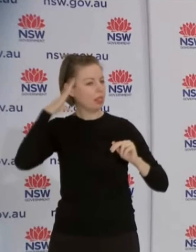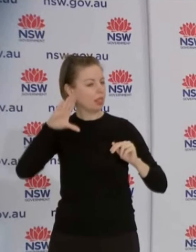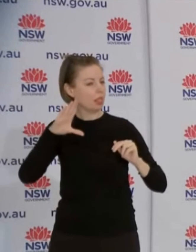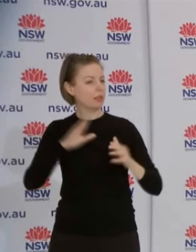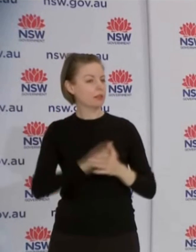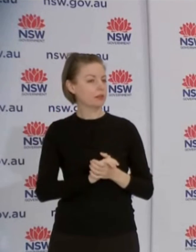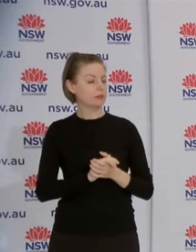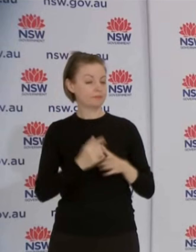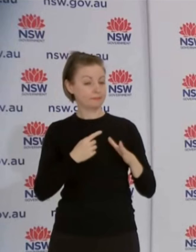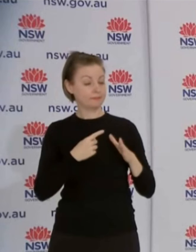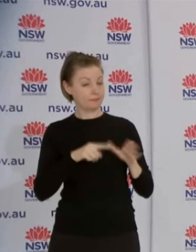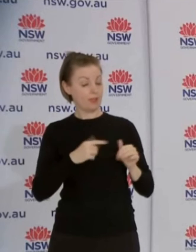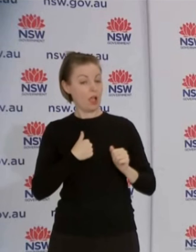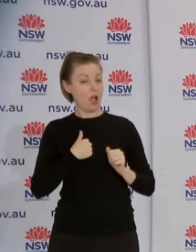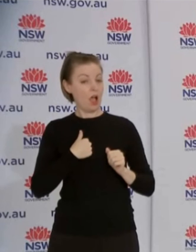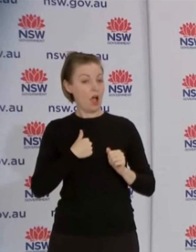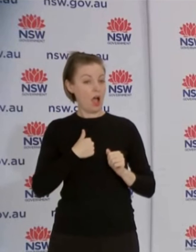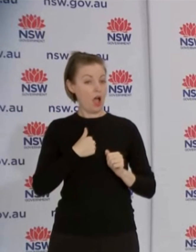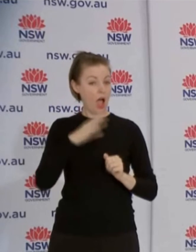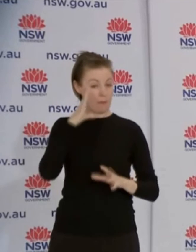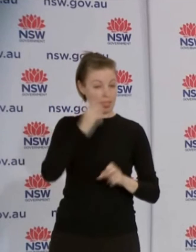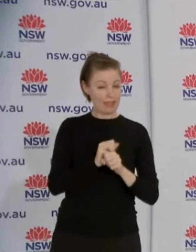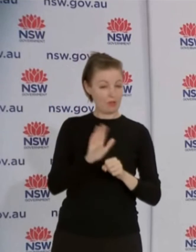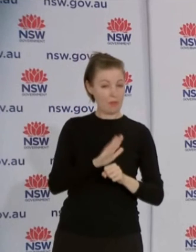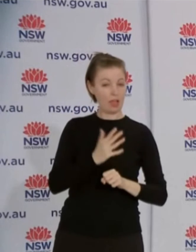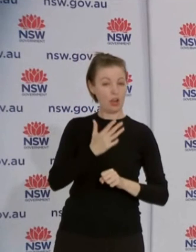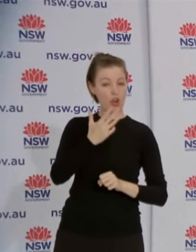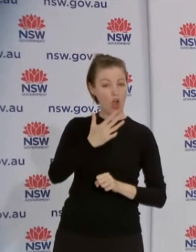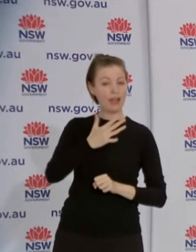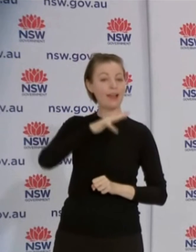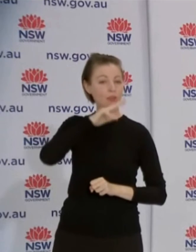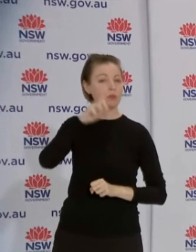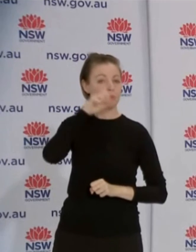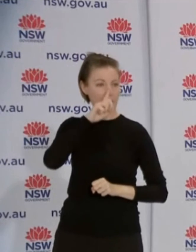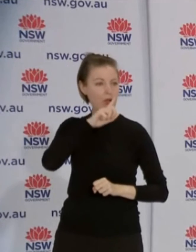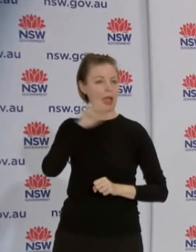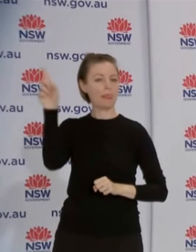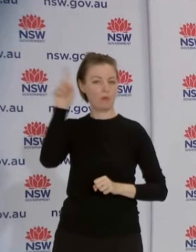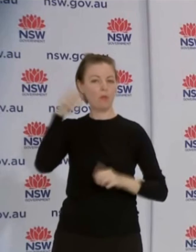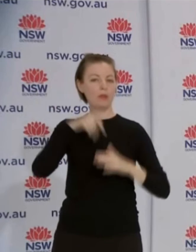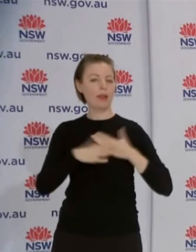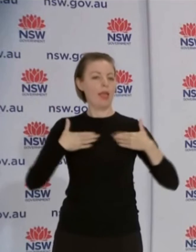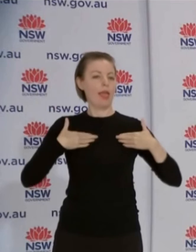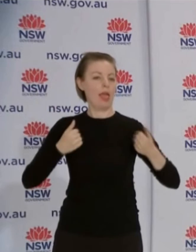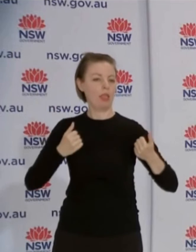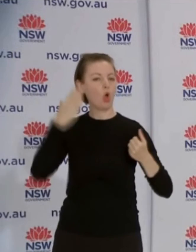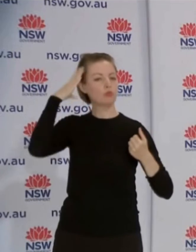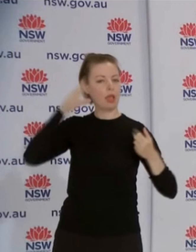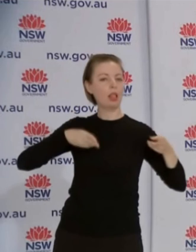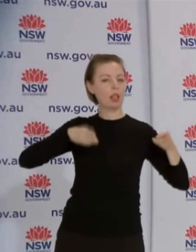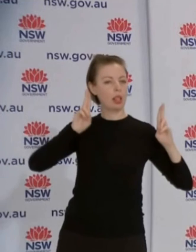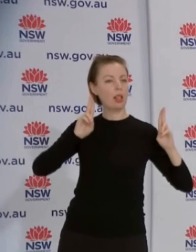almost 900 people in our health hotels, and around about 690 of those were positive.